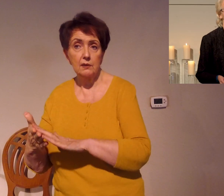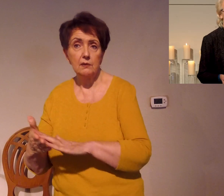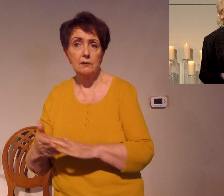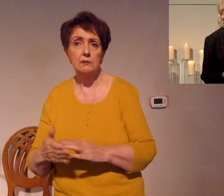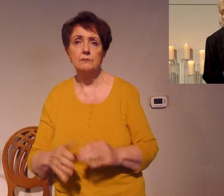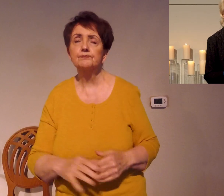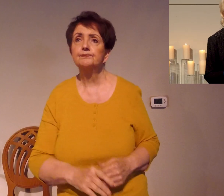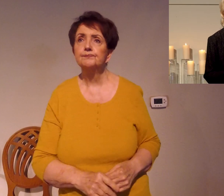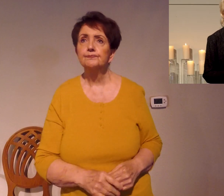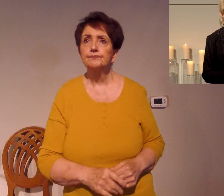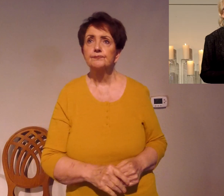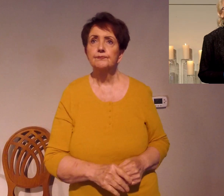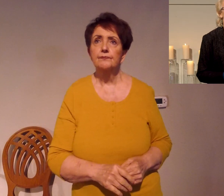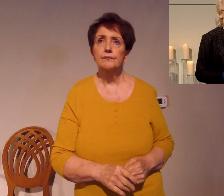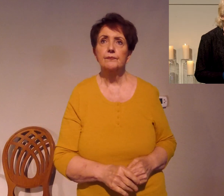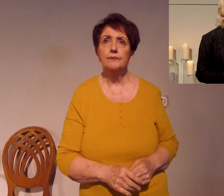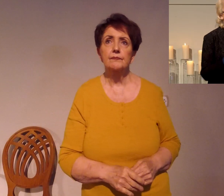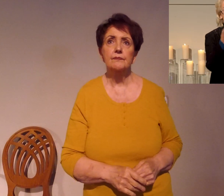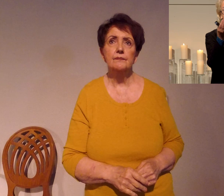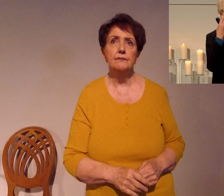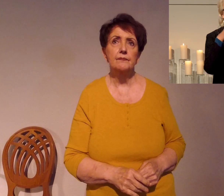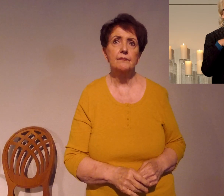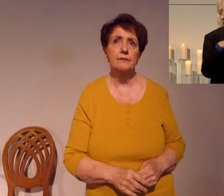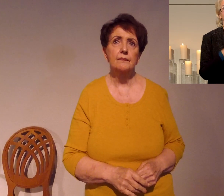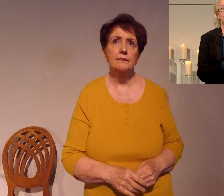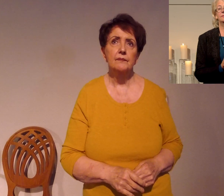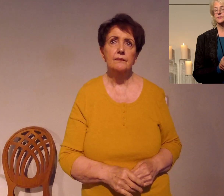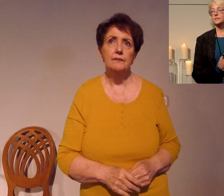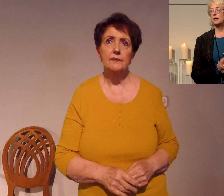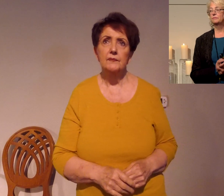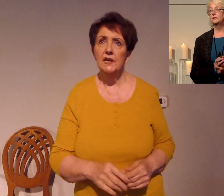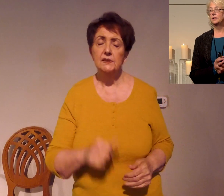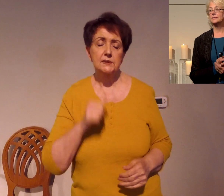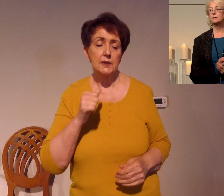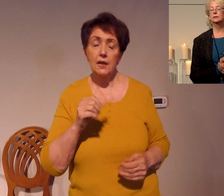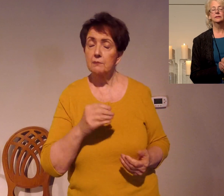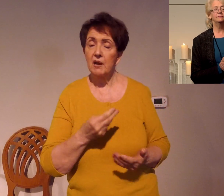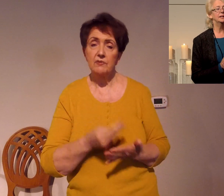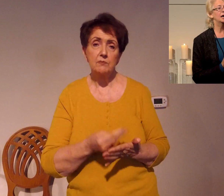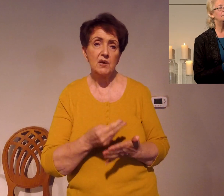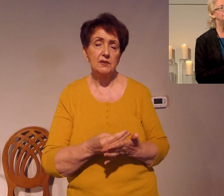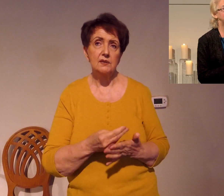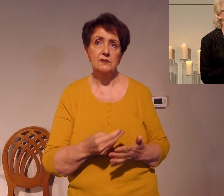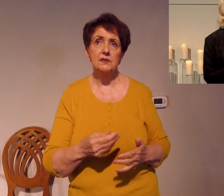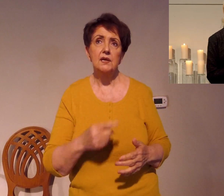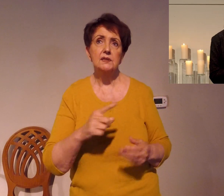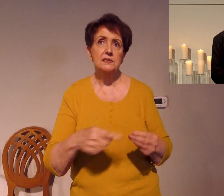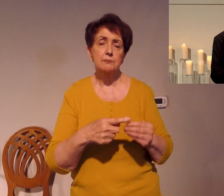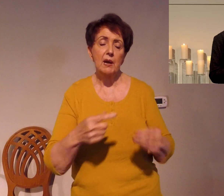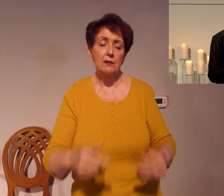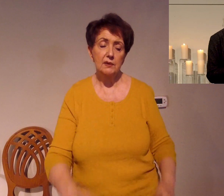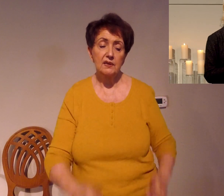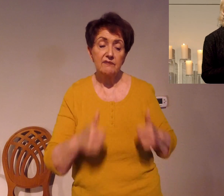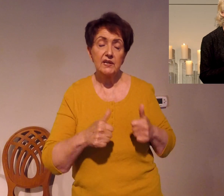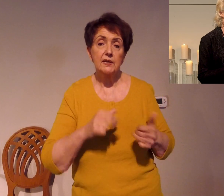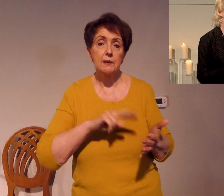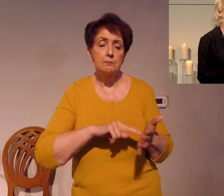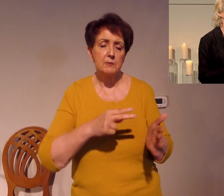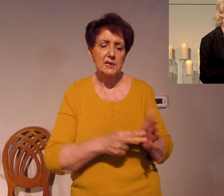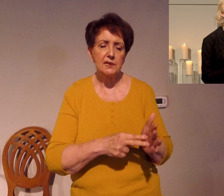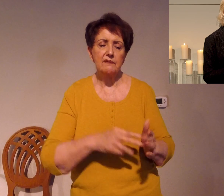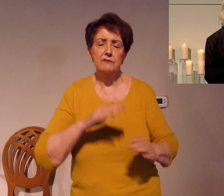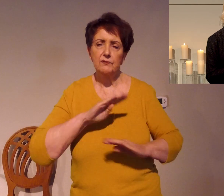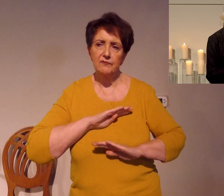of. And as I said, it's not about the stuff. It's about living a meaningful and